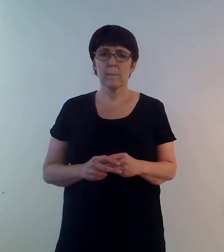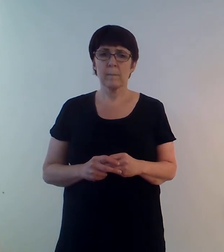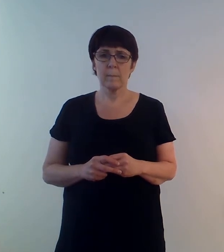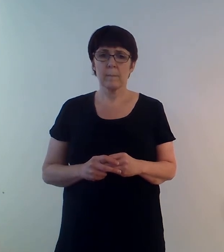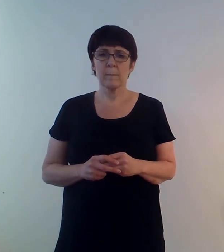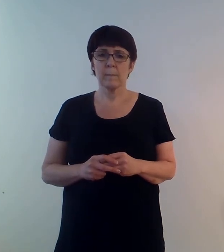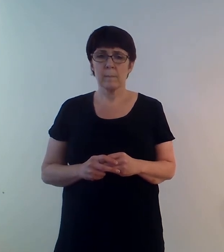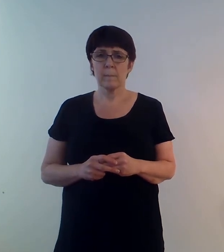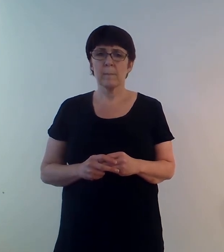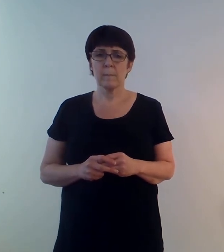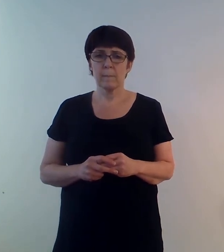And 3, 2, 1,